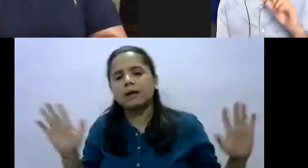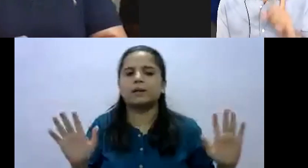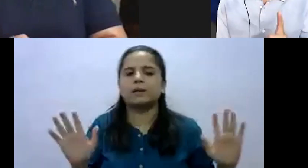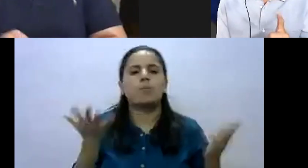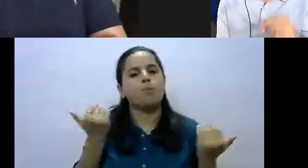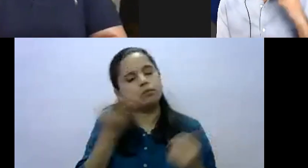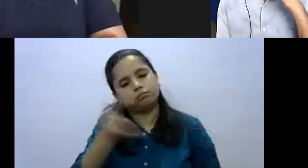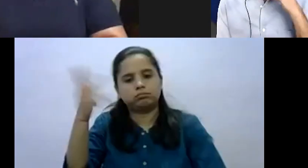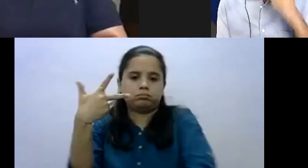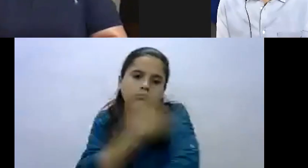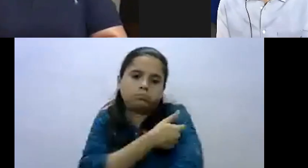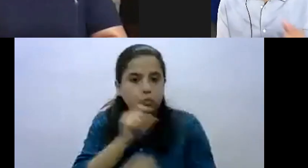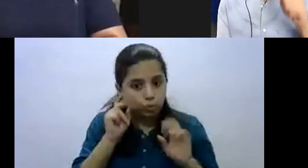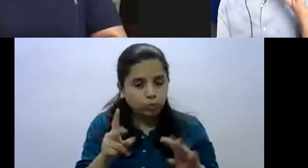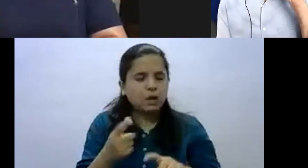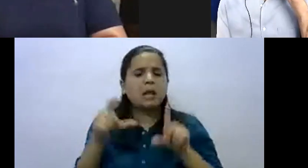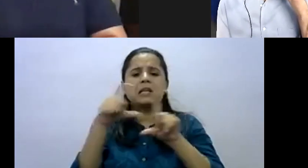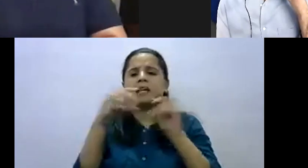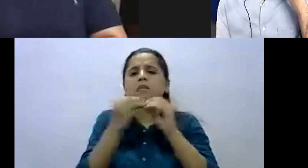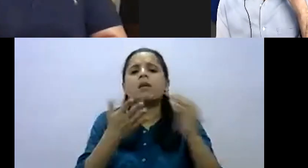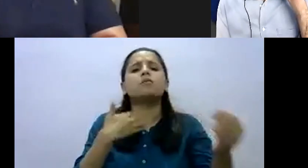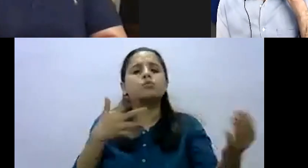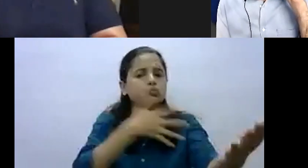can take a vaccine. Diabetes,